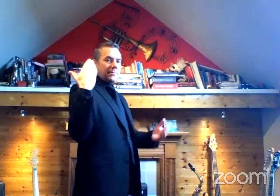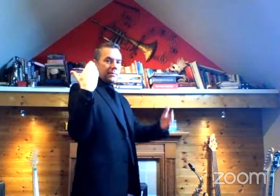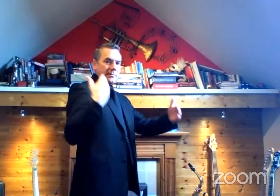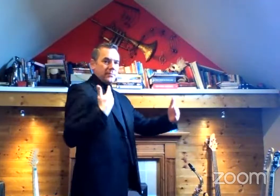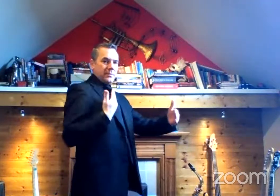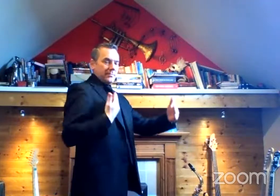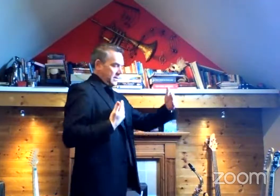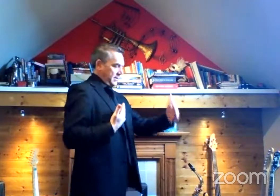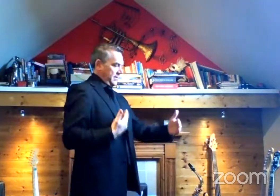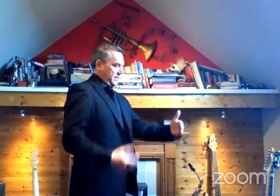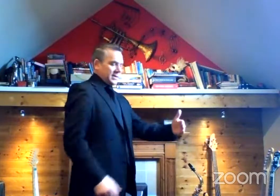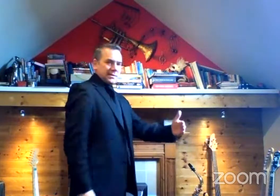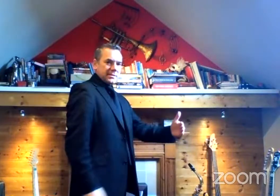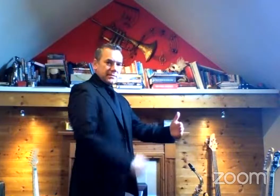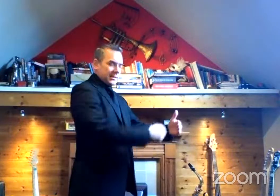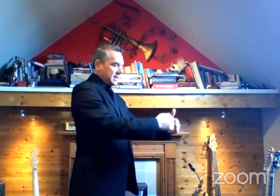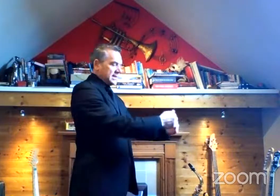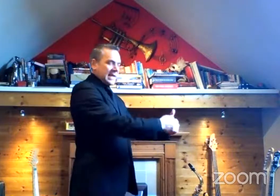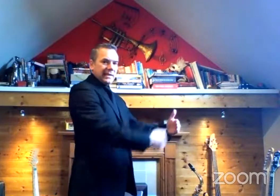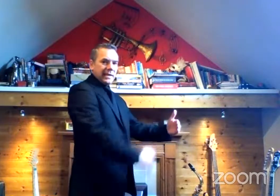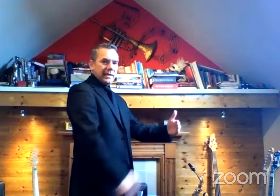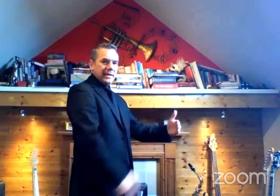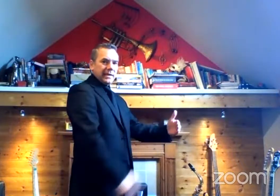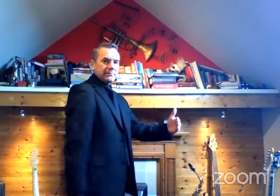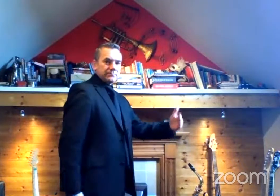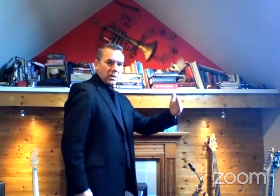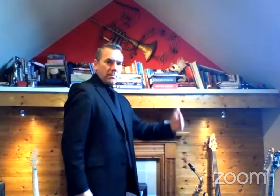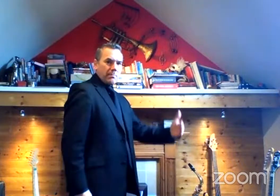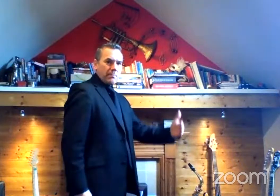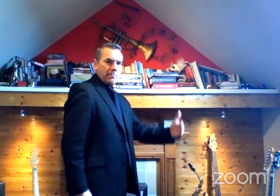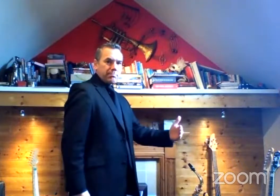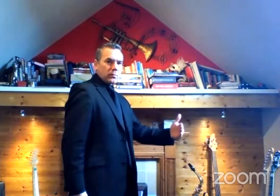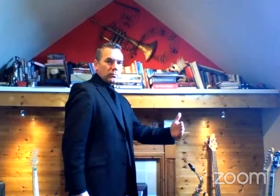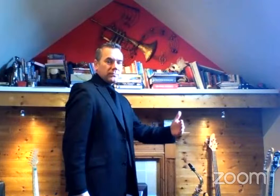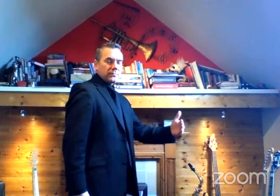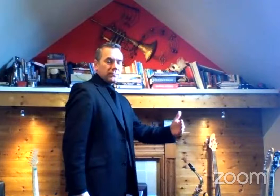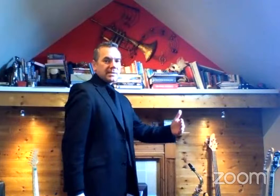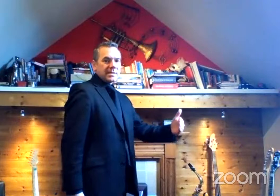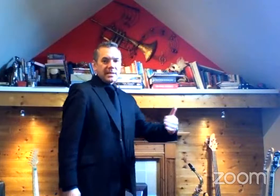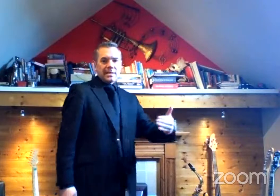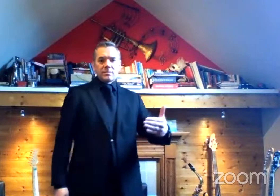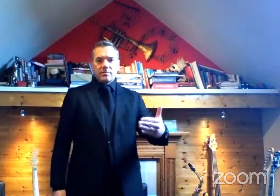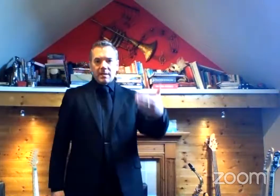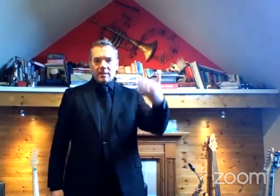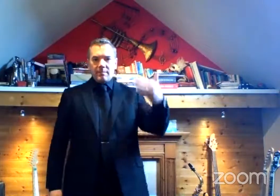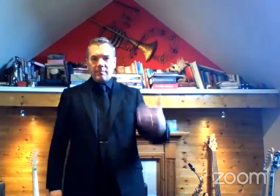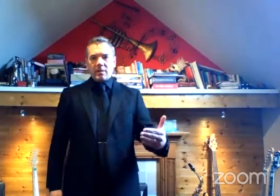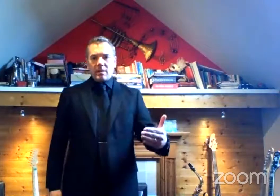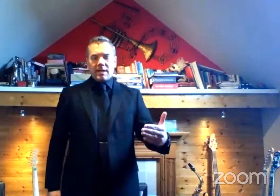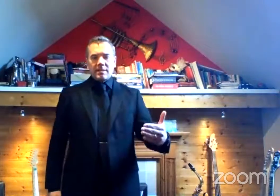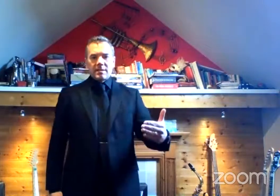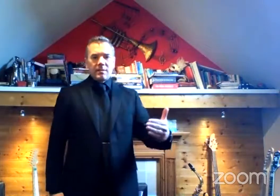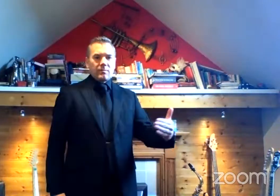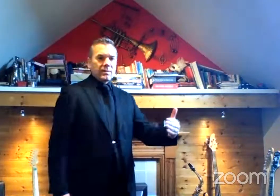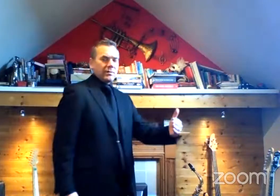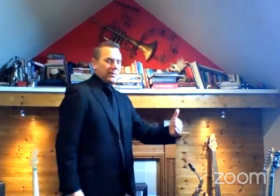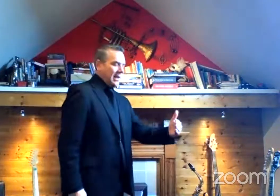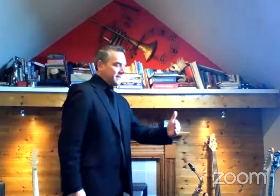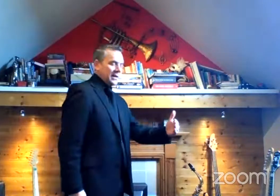time. This is the deadline. Right there, that's the deadline. So make your hand, your left